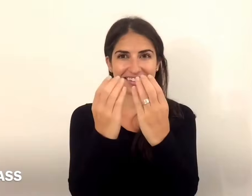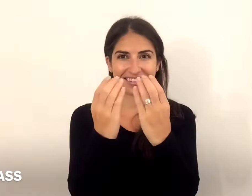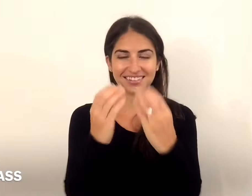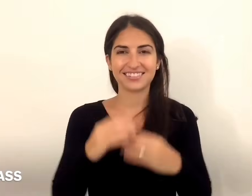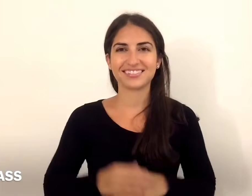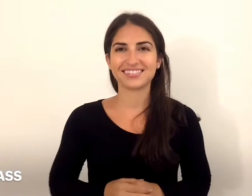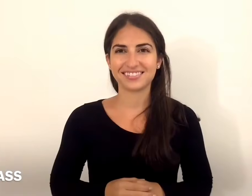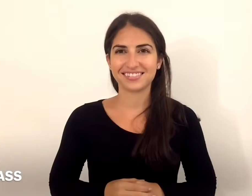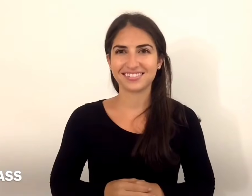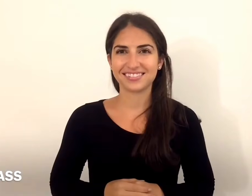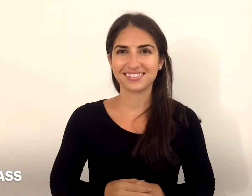Class.